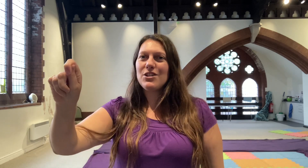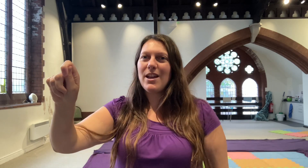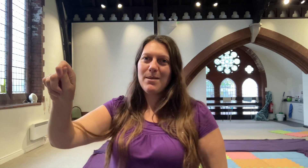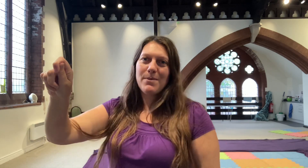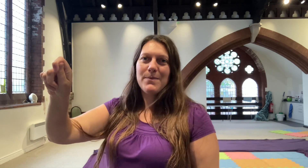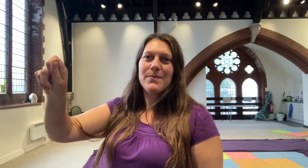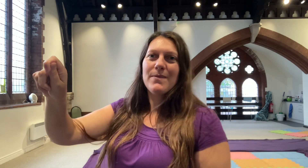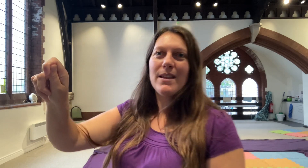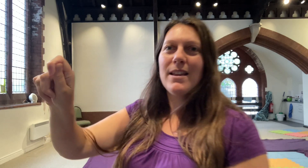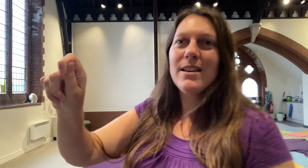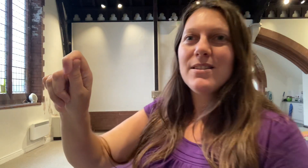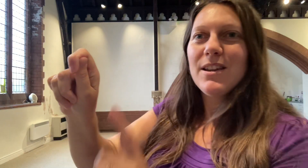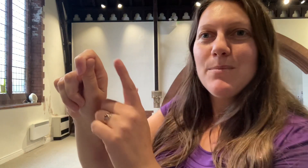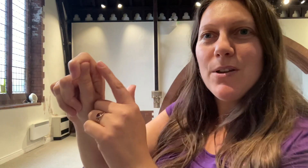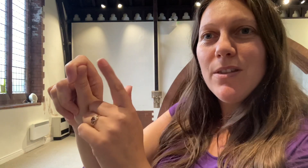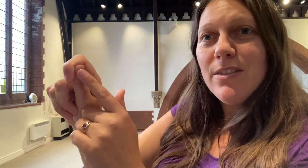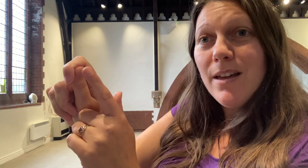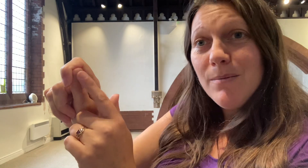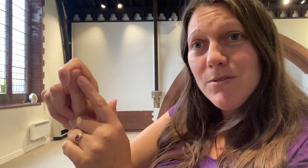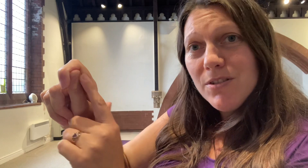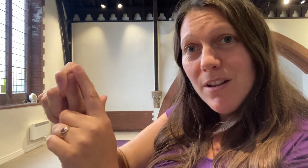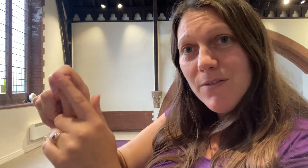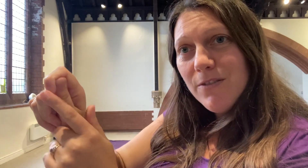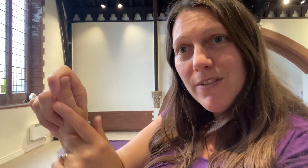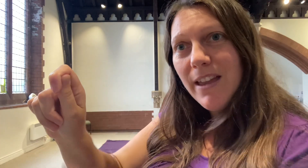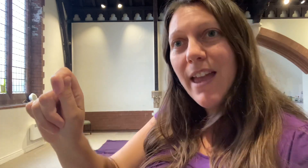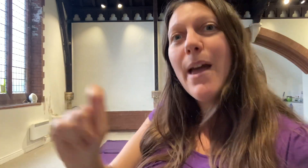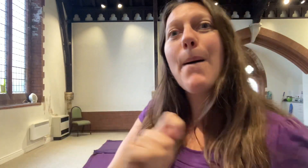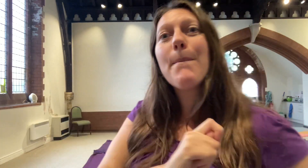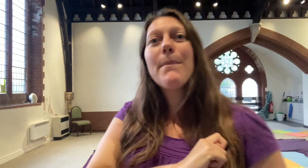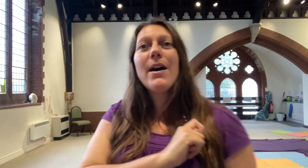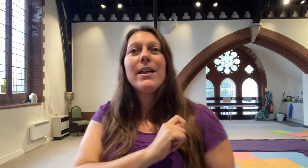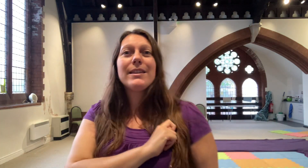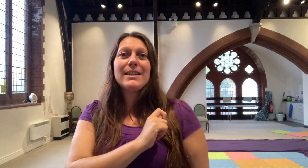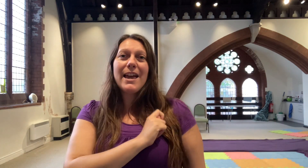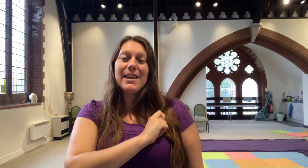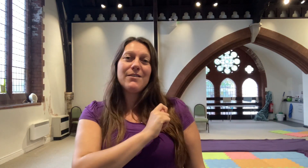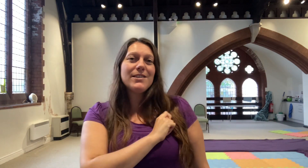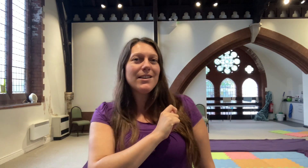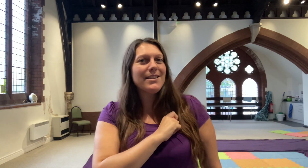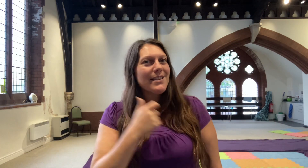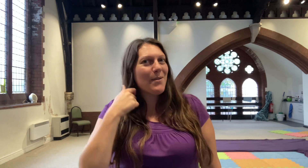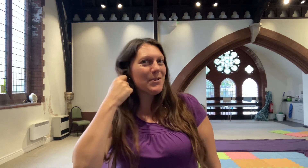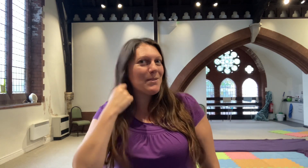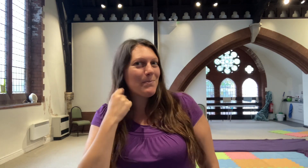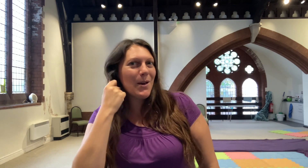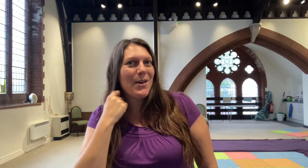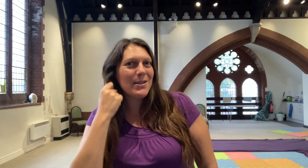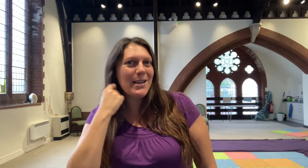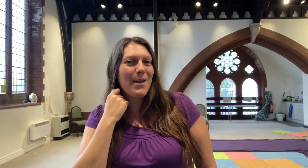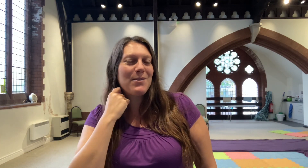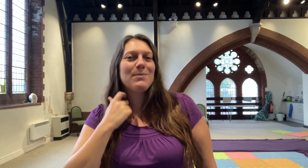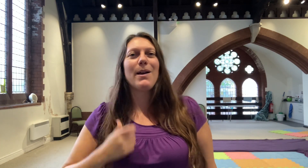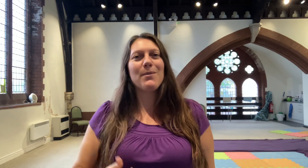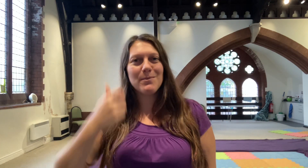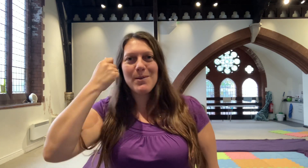shape. So you're gonna put your thumb just over your finger here. Birthday, there is another sign, which is birthday, which is back when people